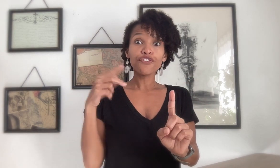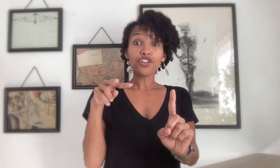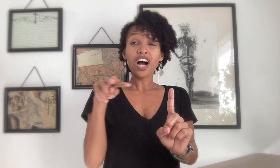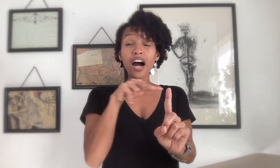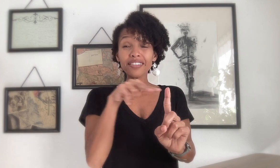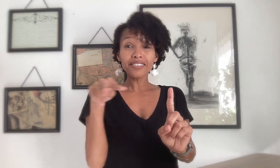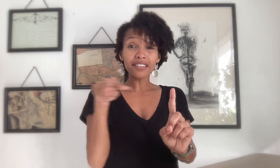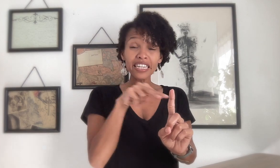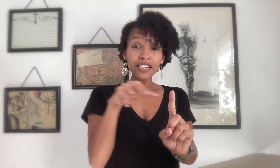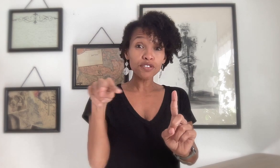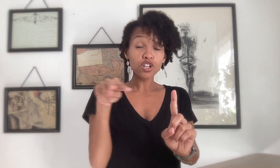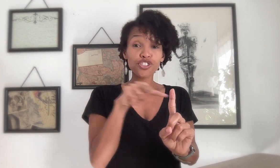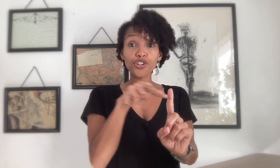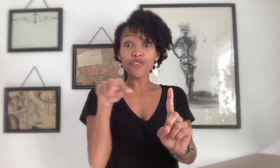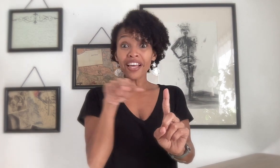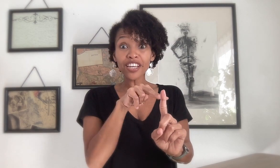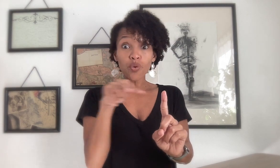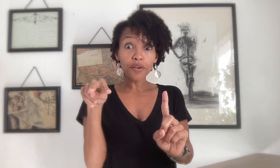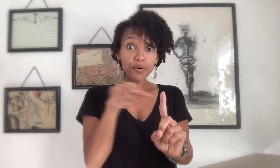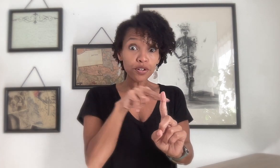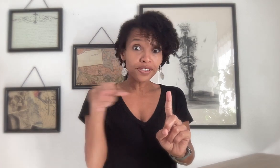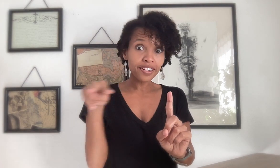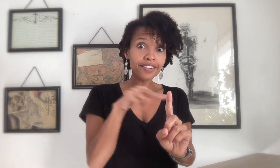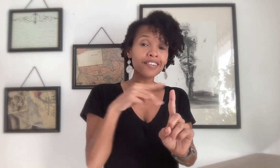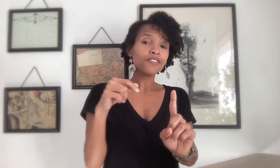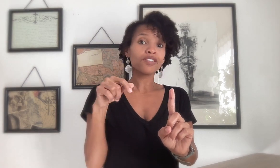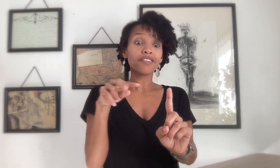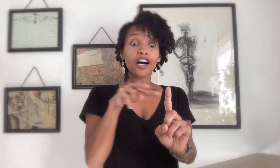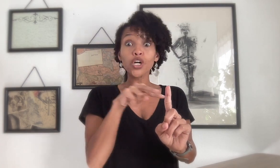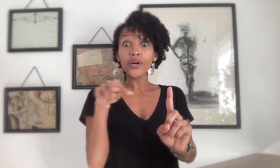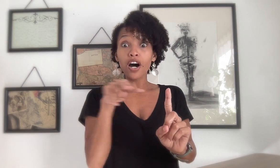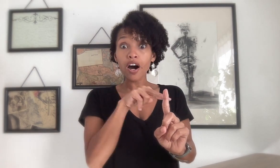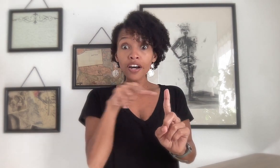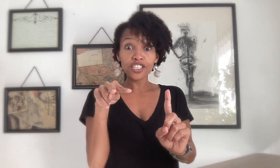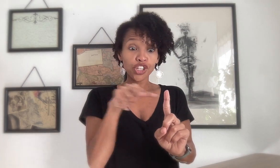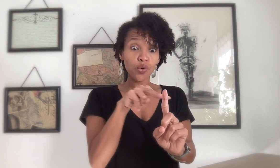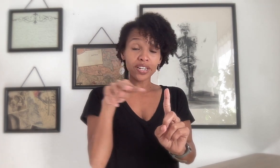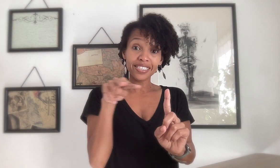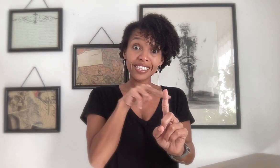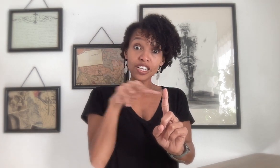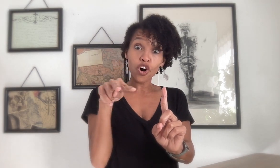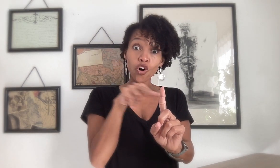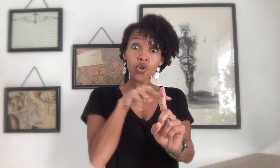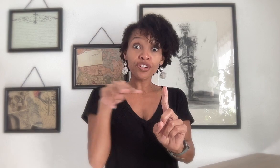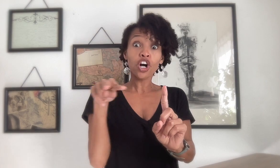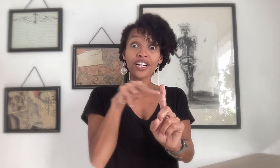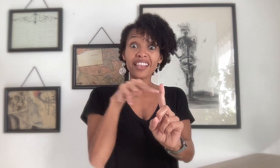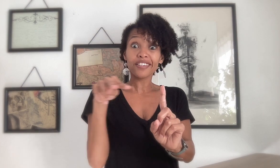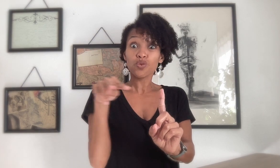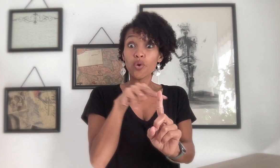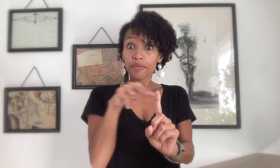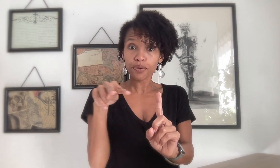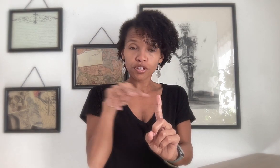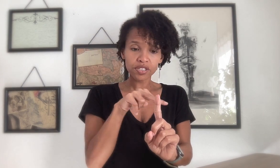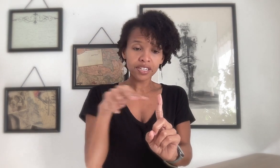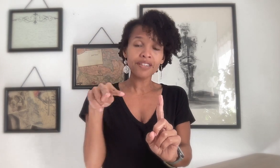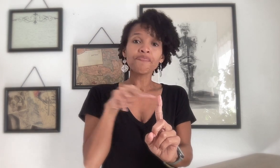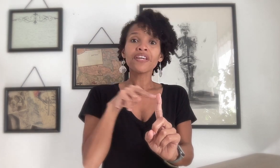you're constantly surveilling one person, there's a lot going on, and so you want to see it all regarding this one person, then